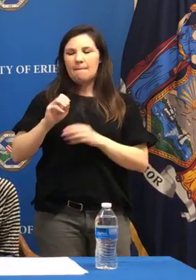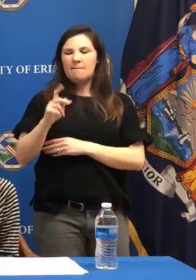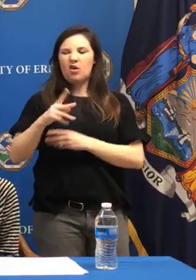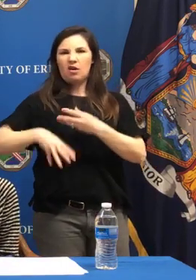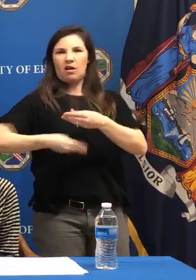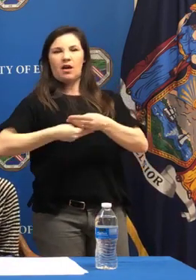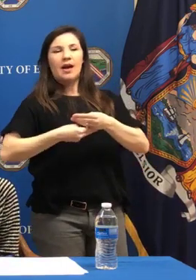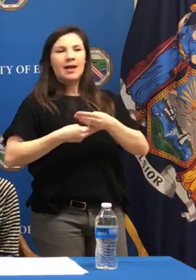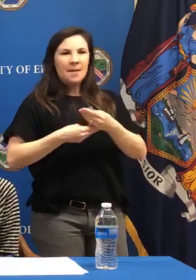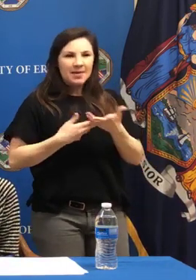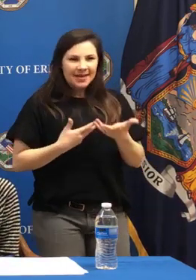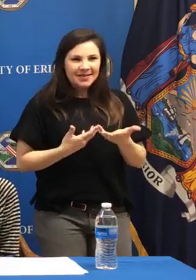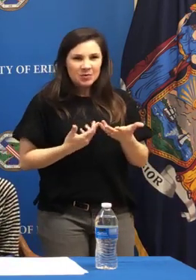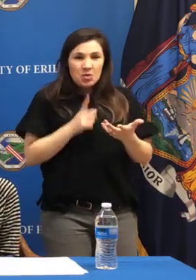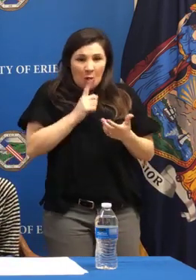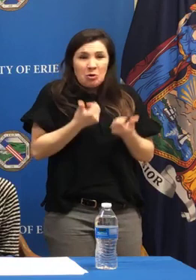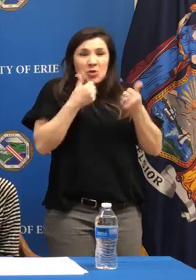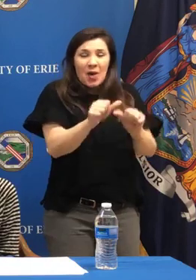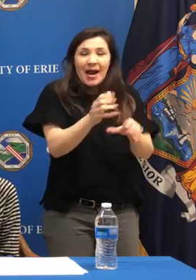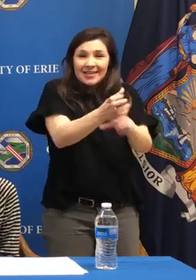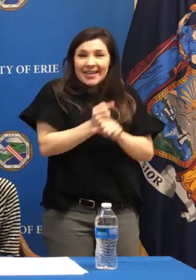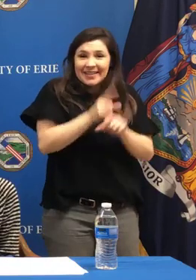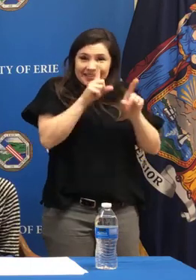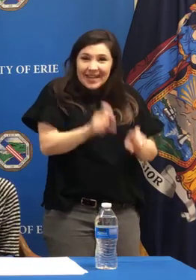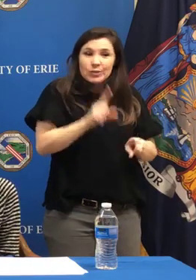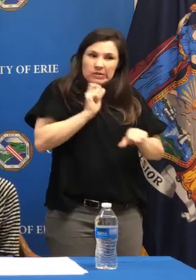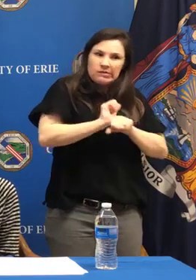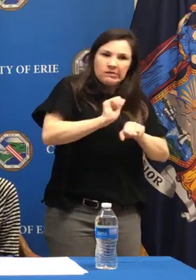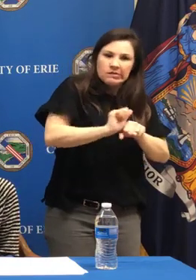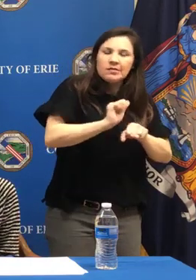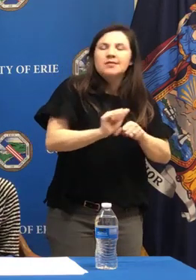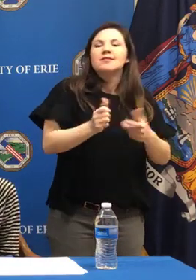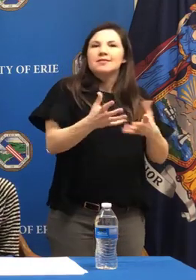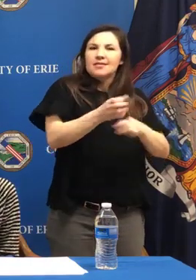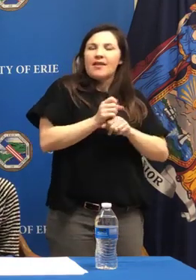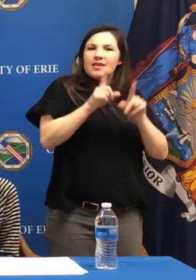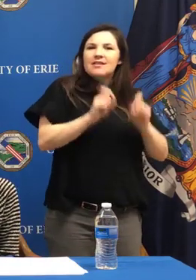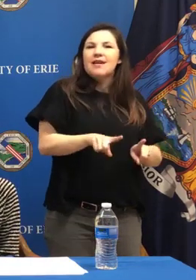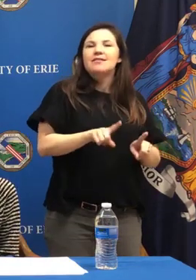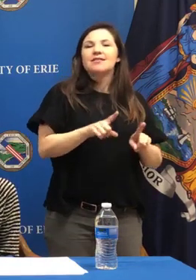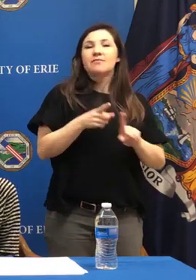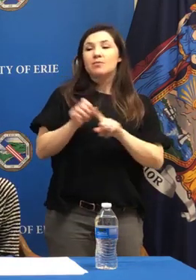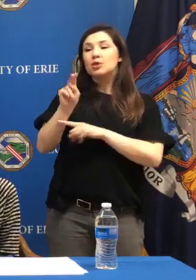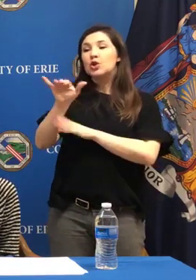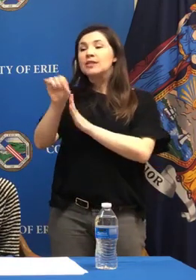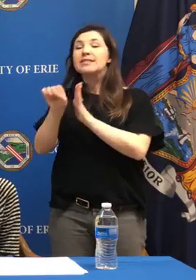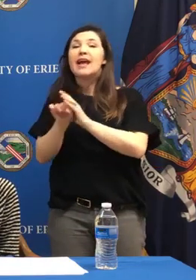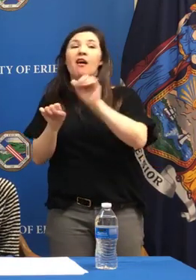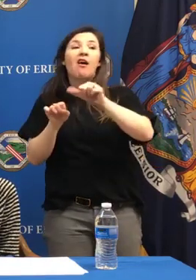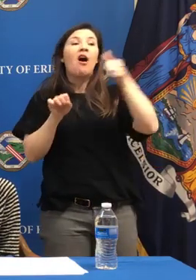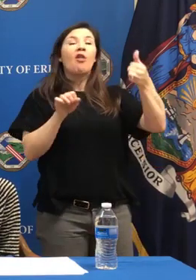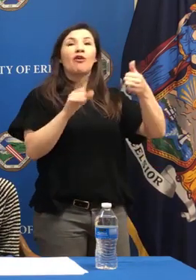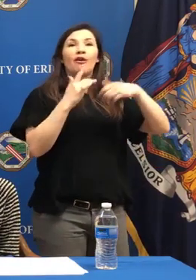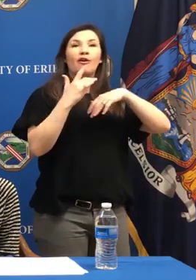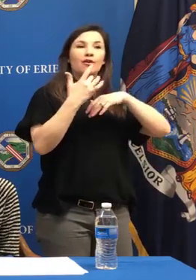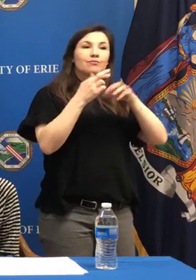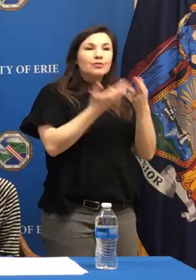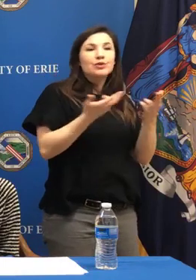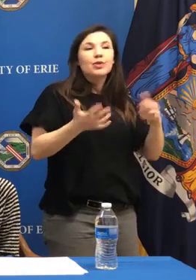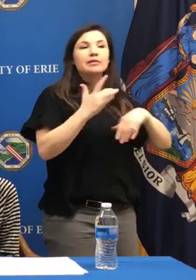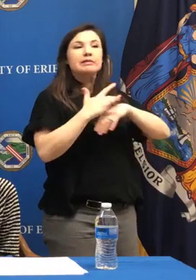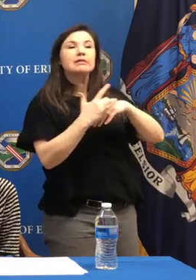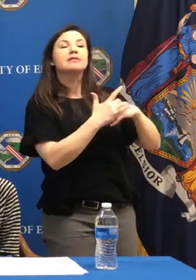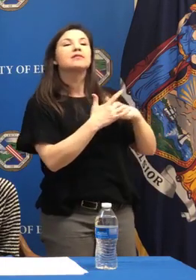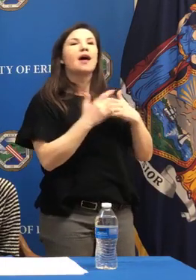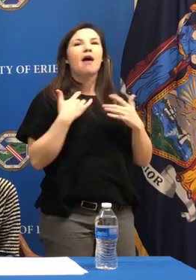not like we're not trying to get the test. We are working very hard, not only from New York State, but other resources. I've been in contact with a number of individuals in the